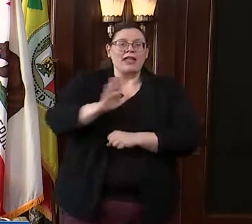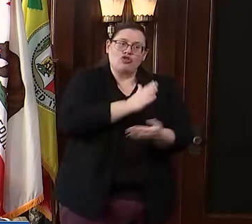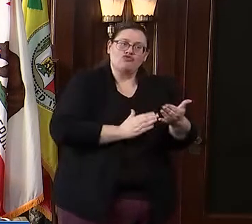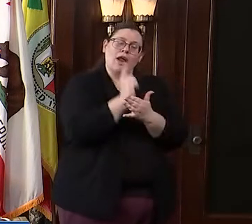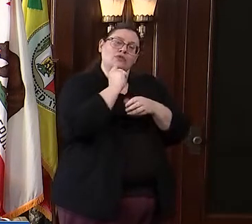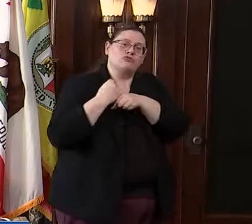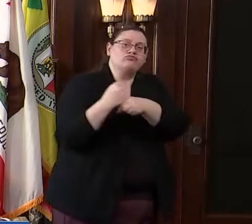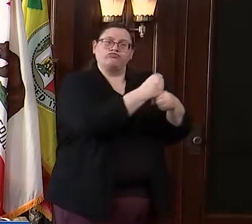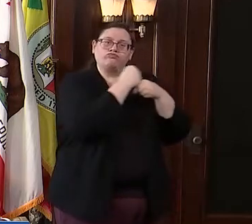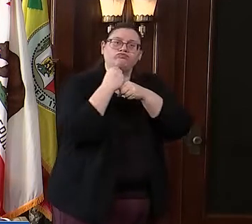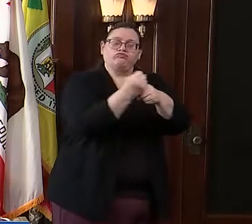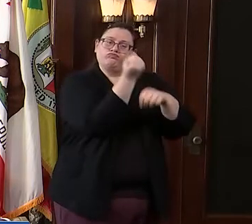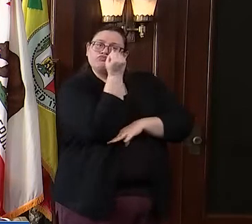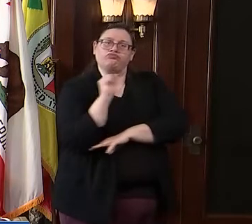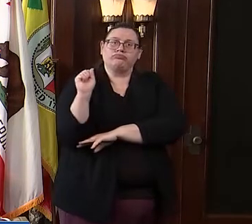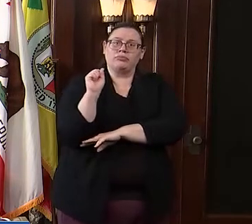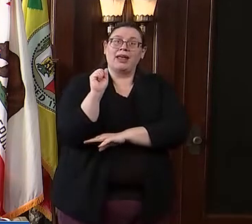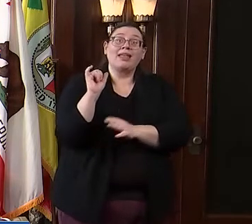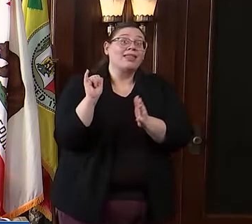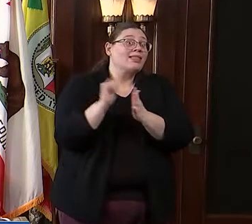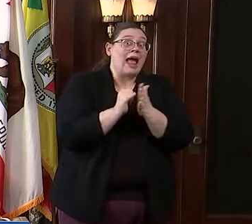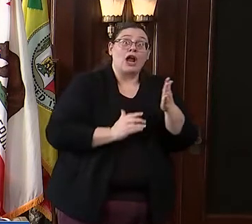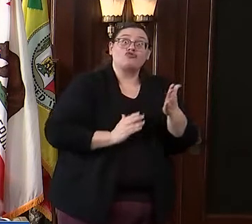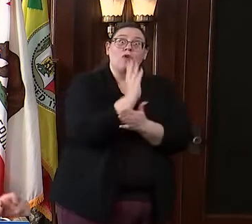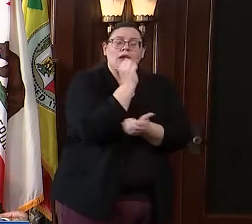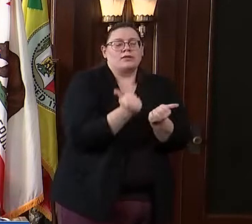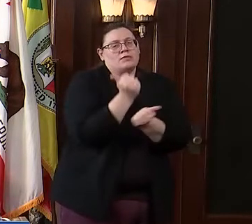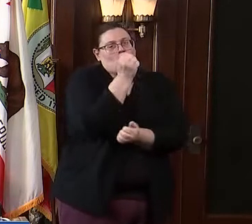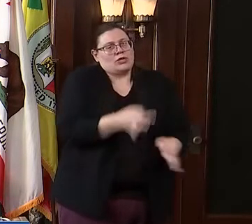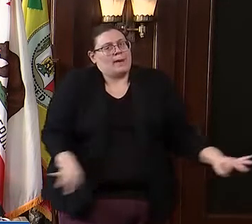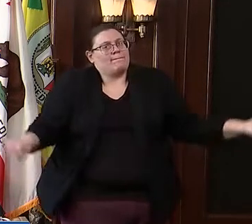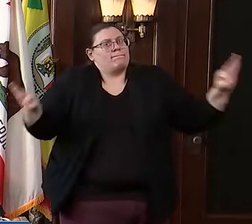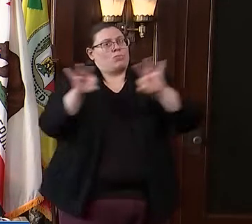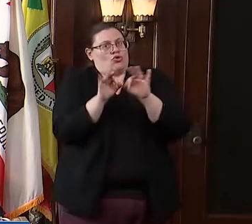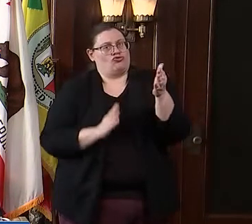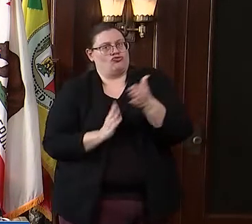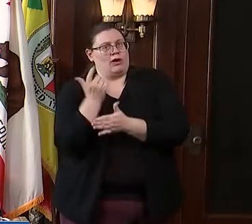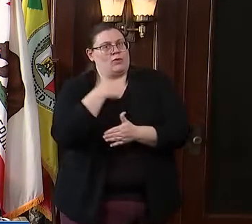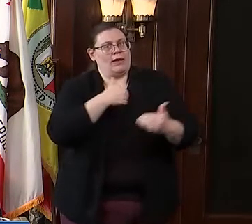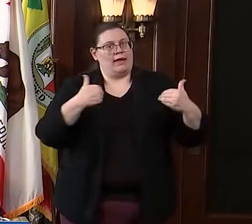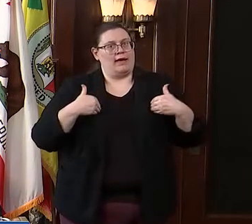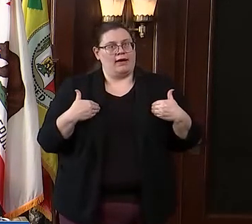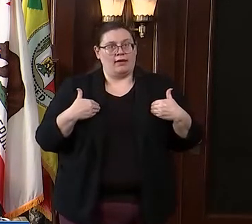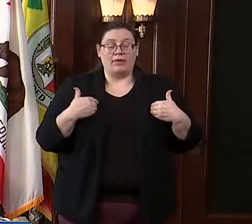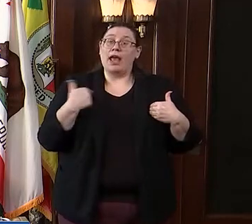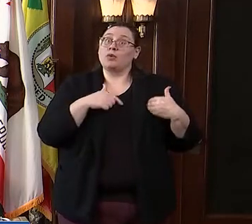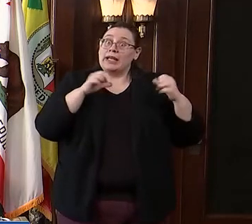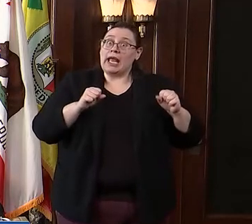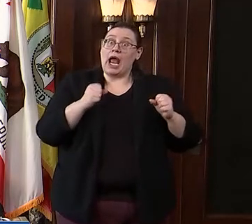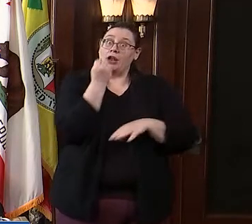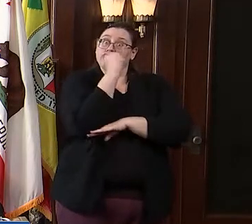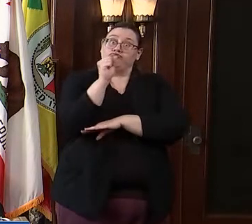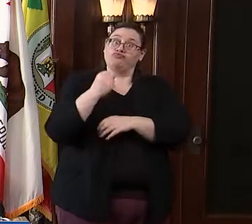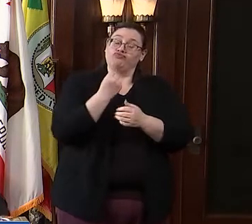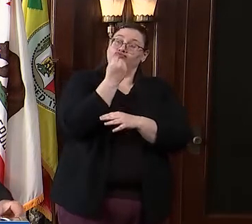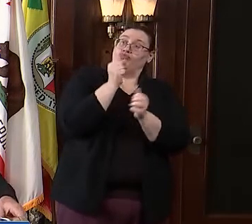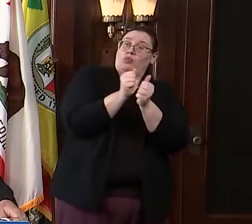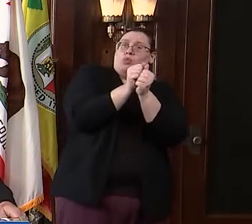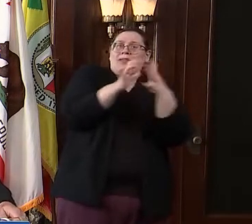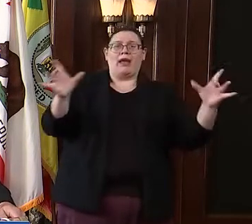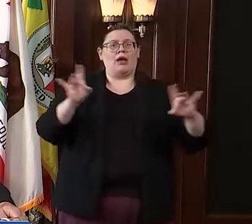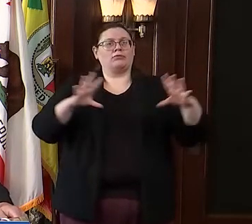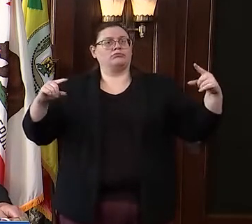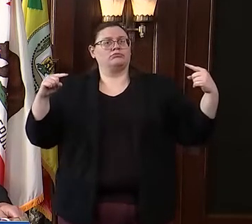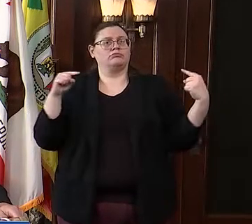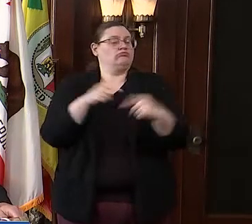important one we have. We know how to do this too without violence. I've been talking